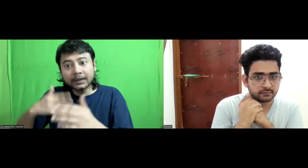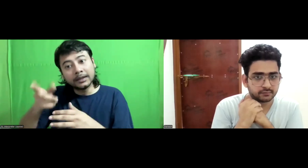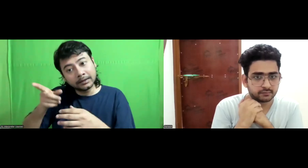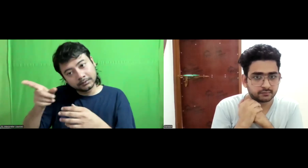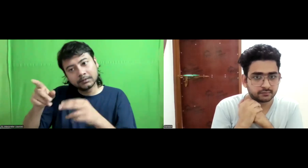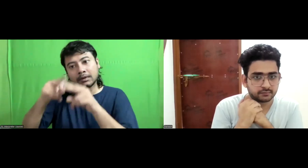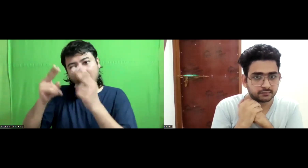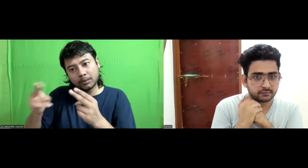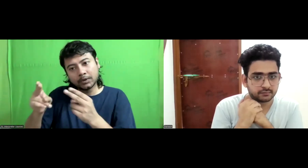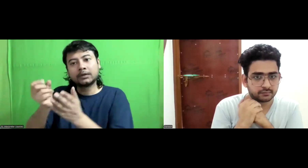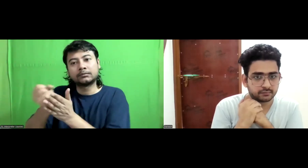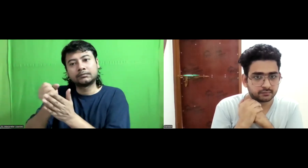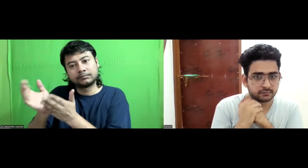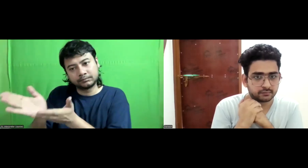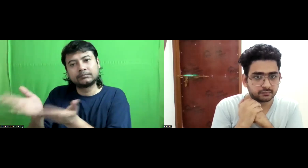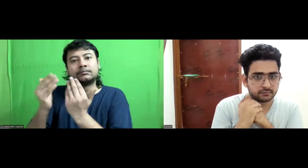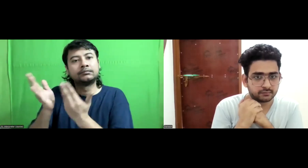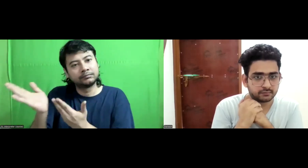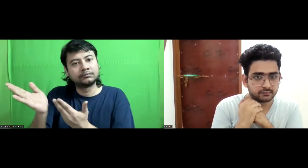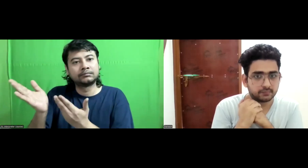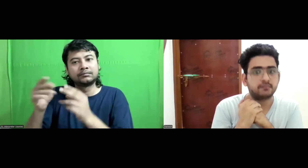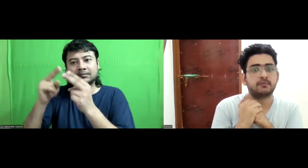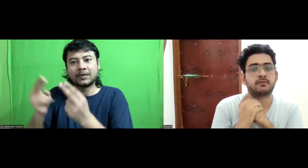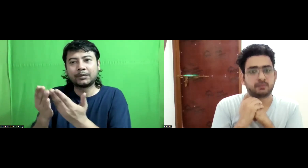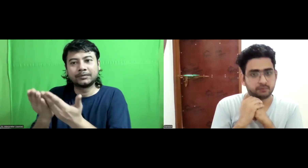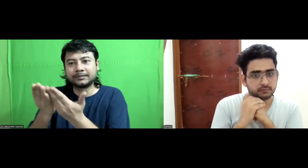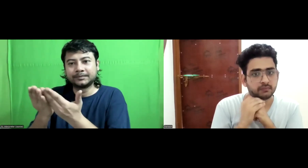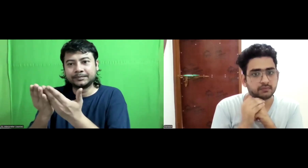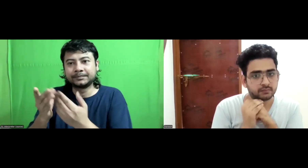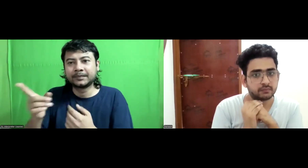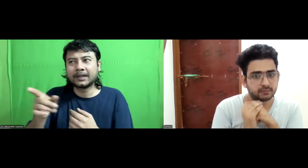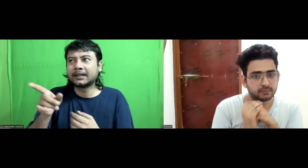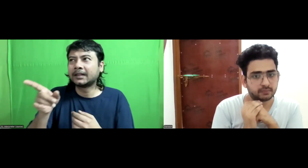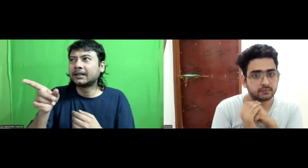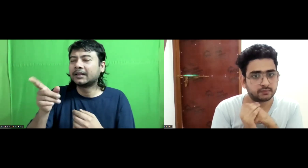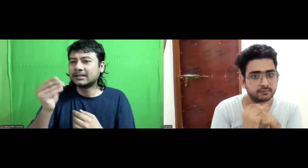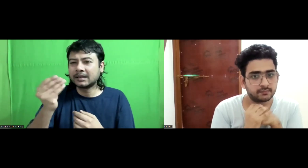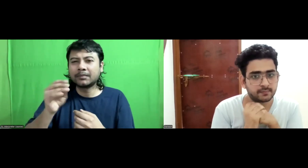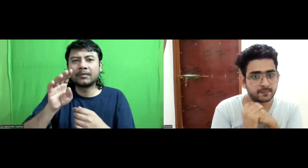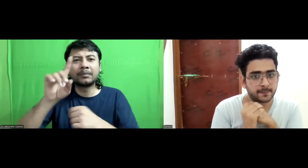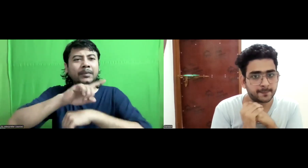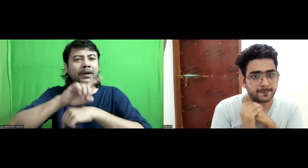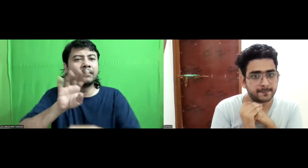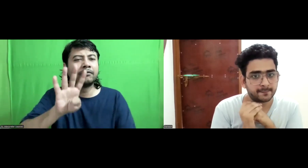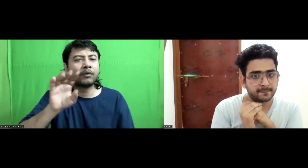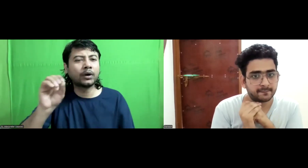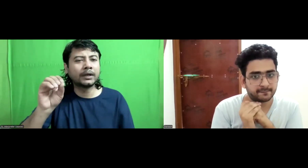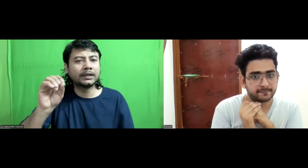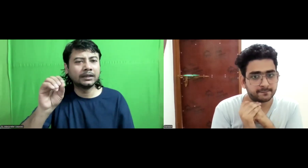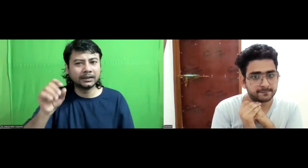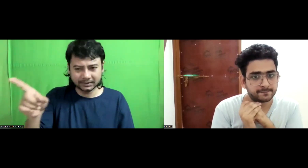It's a 40-day period, I think it has. It won't get over before Kartik finishes. Well, anyways, you continue, please. You don't stop.